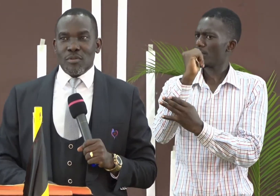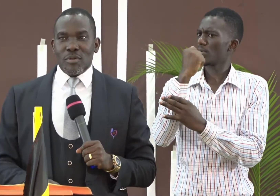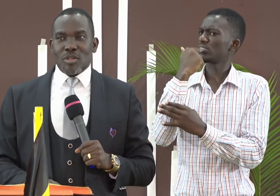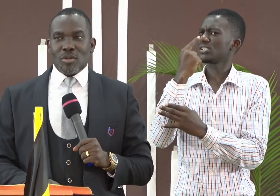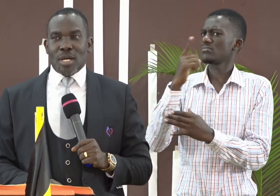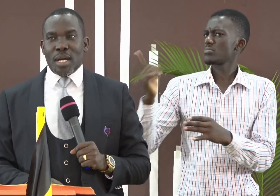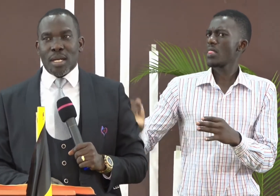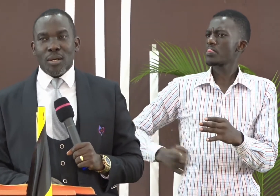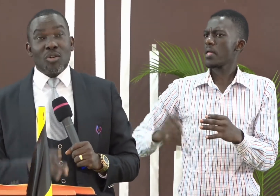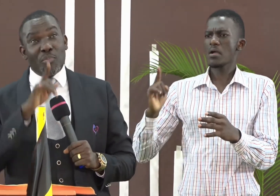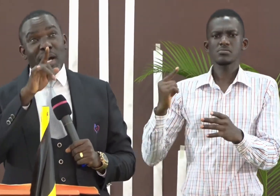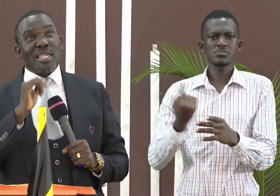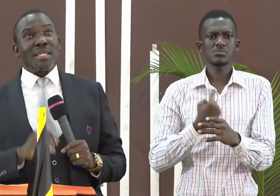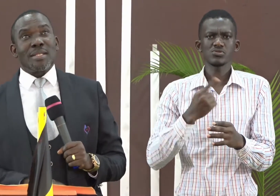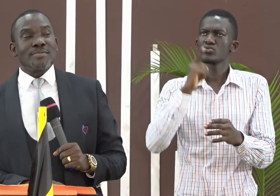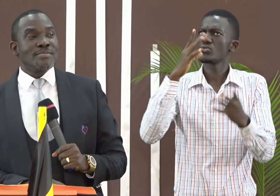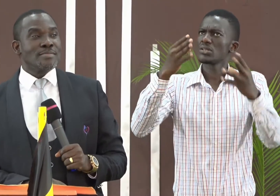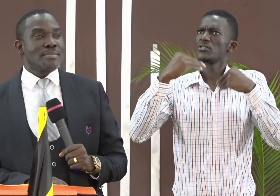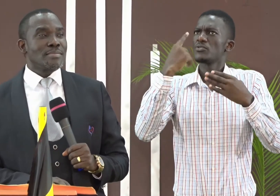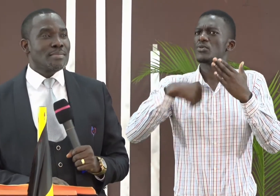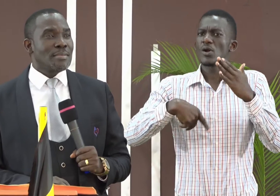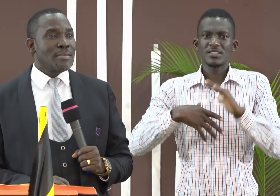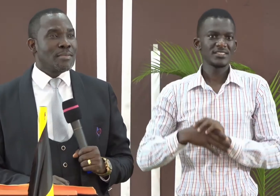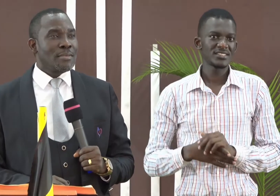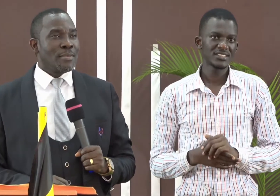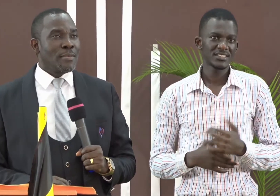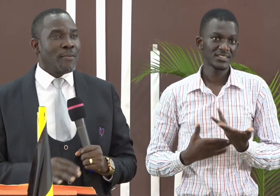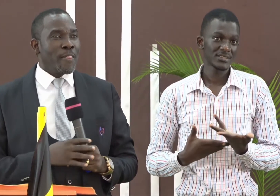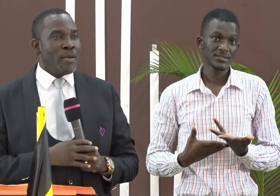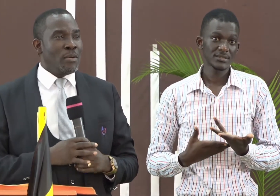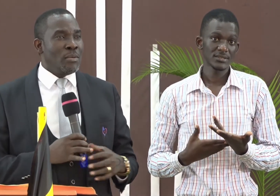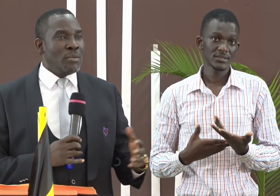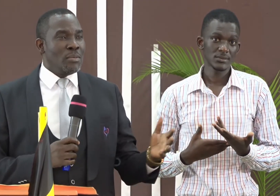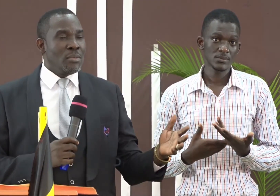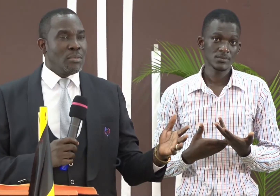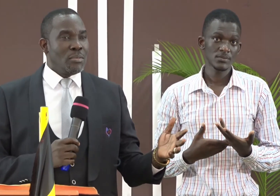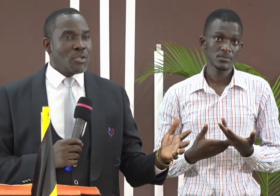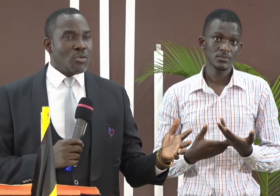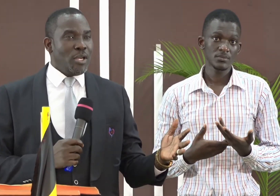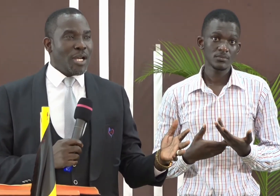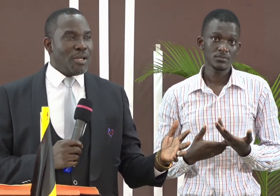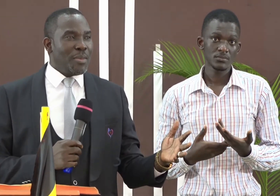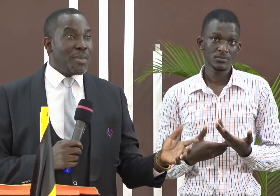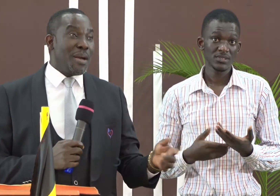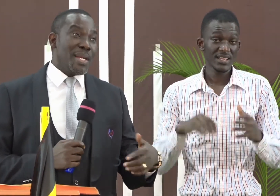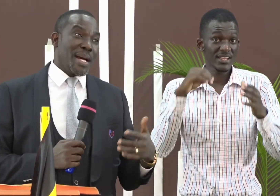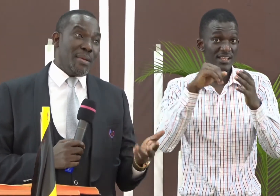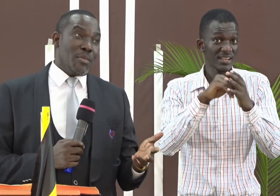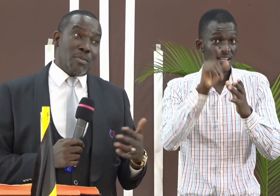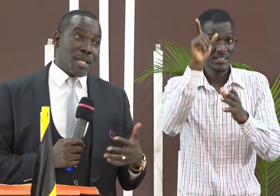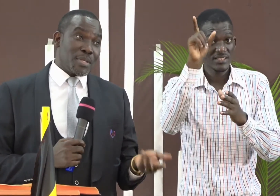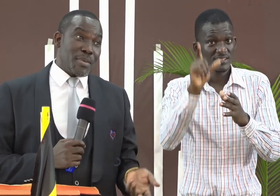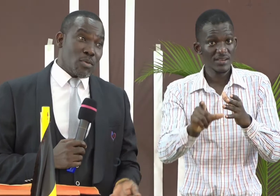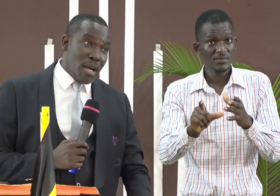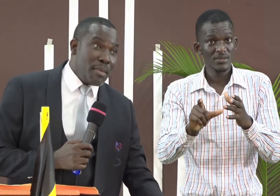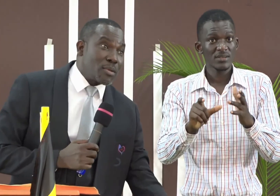mativu olwecho choka ono mpachi. Abraham was like saying, I'm not content with that. What will you give to me? Usuleyo katuna mwamgambira kale